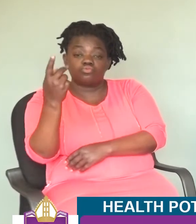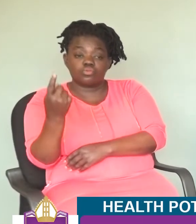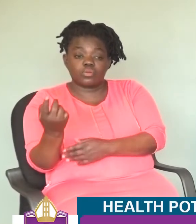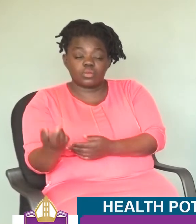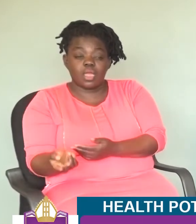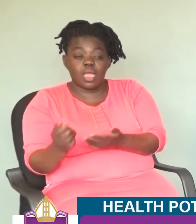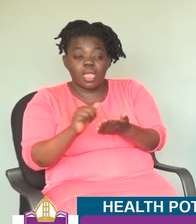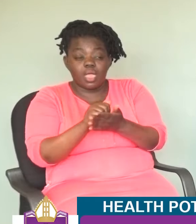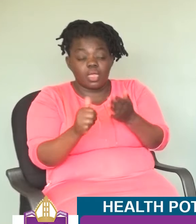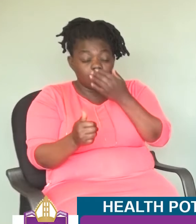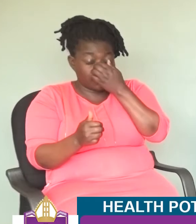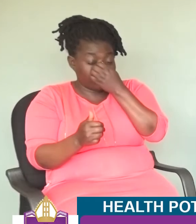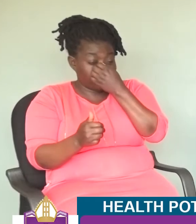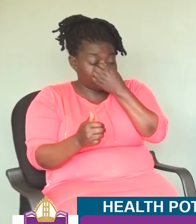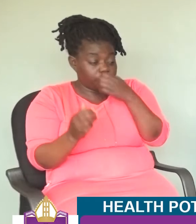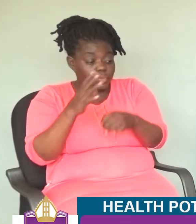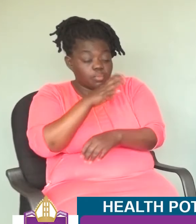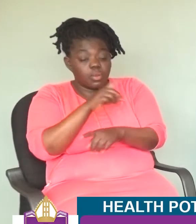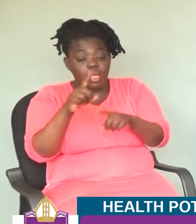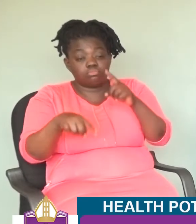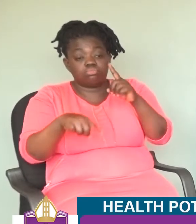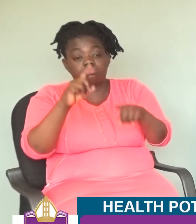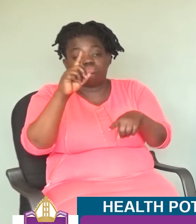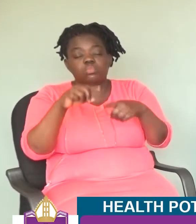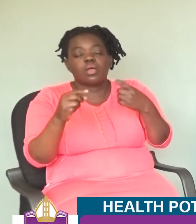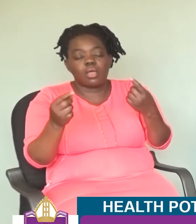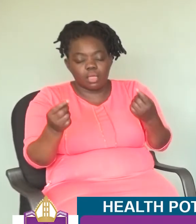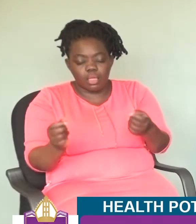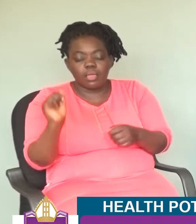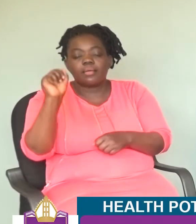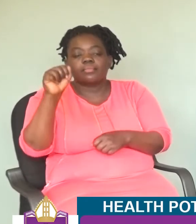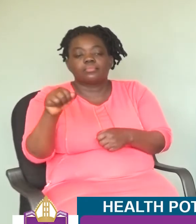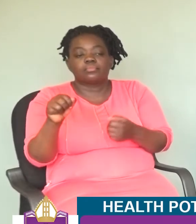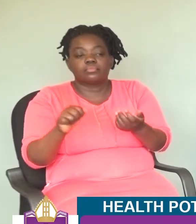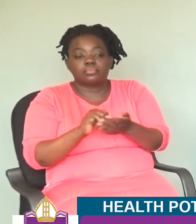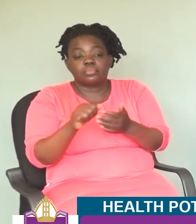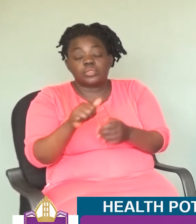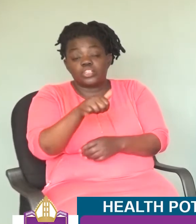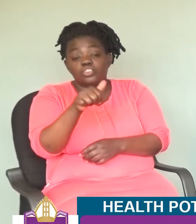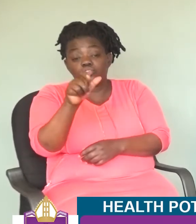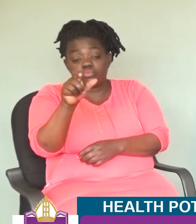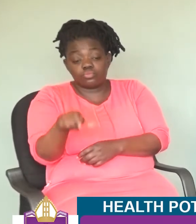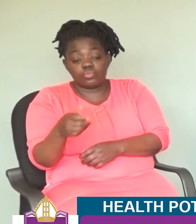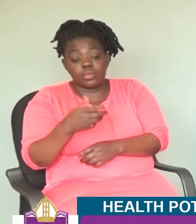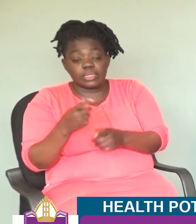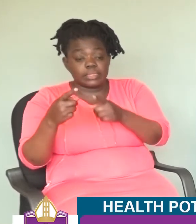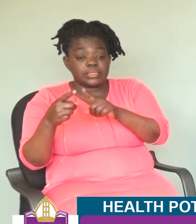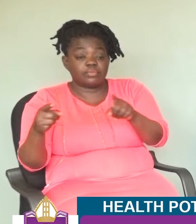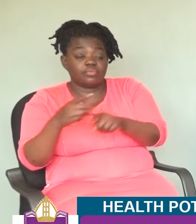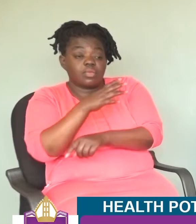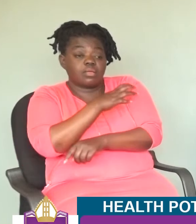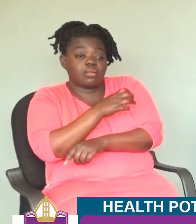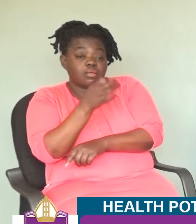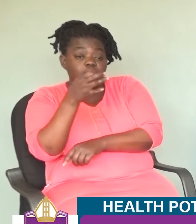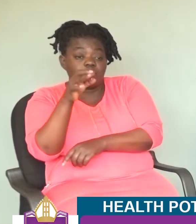it natural that the pressure varies all? Yes, it is natural. Okay. That's why I was saying that every individual has got their own pressure. Now, if